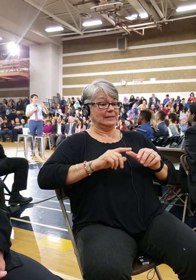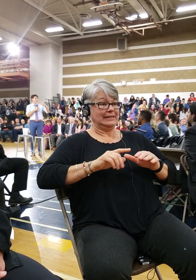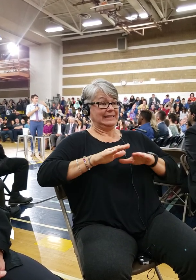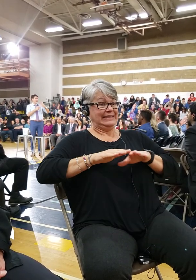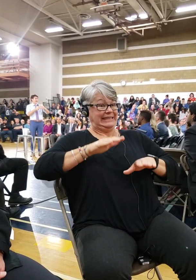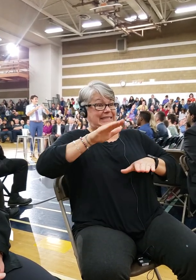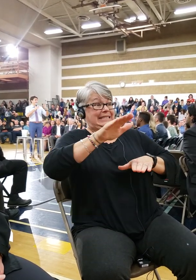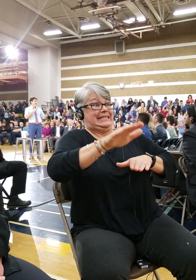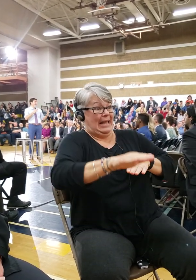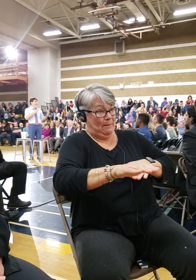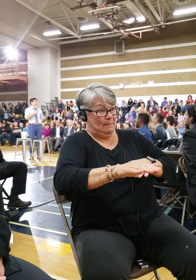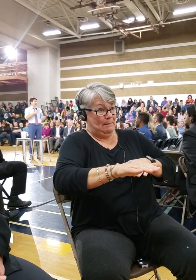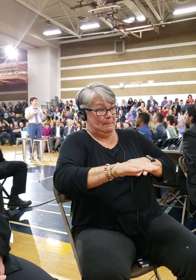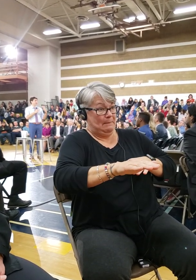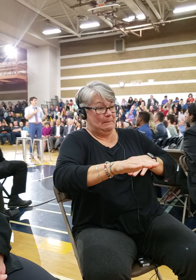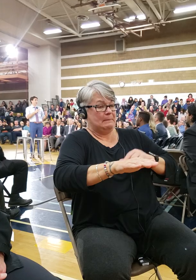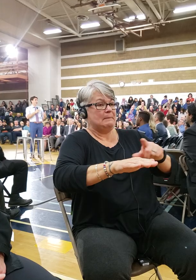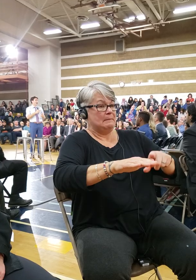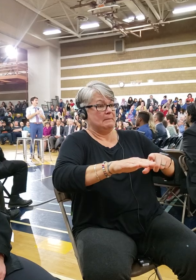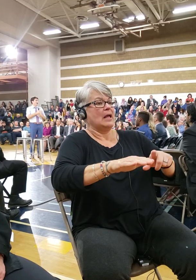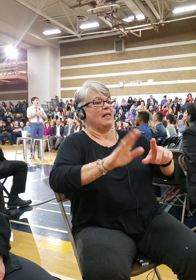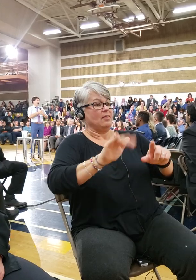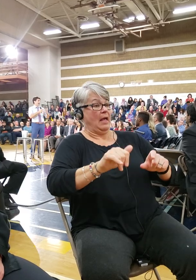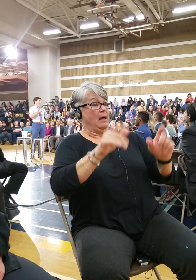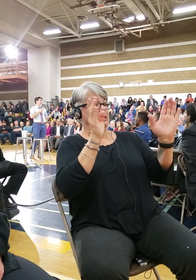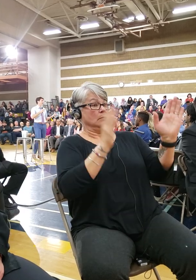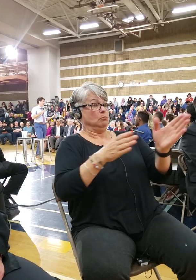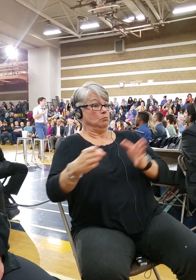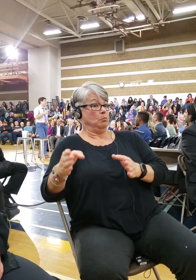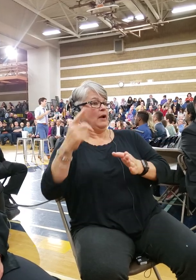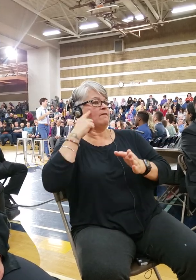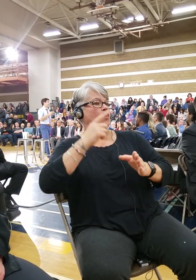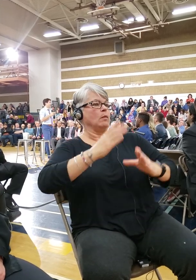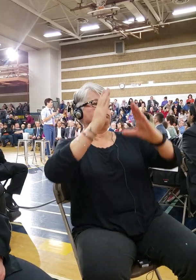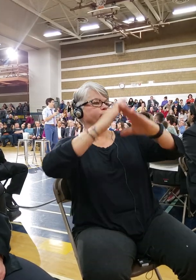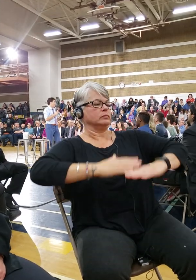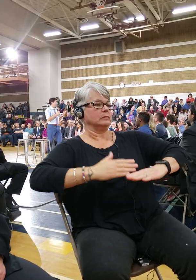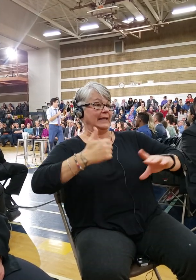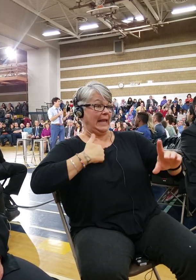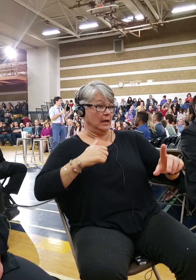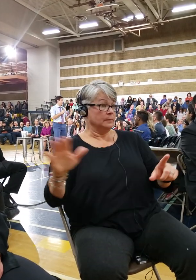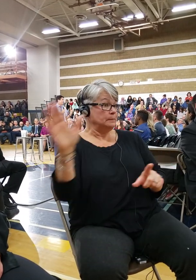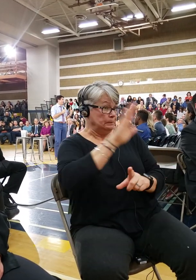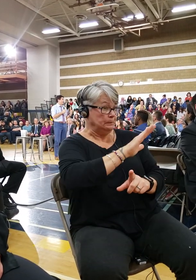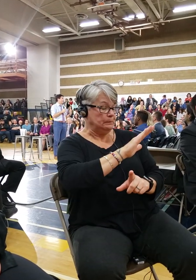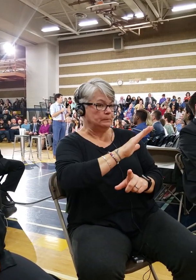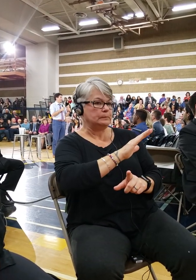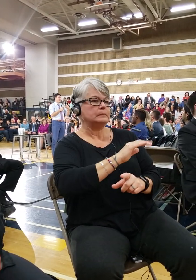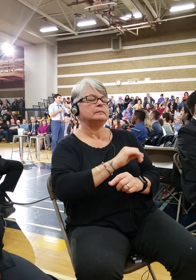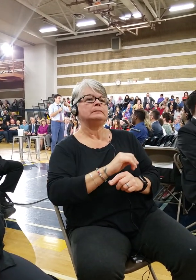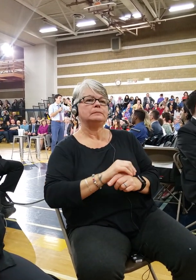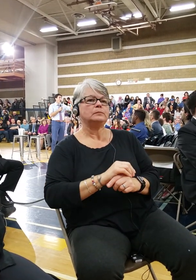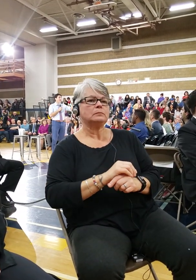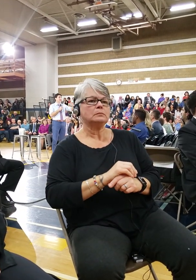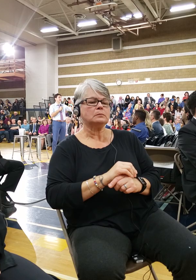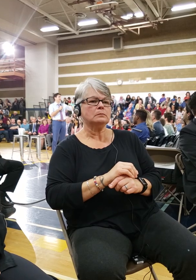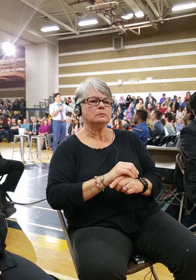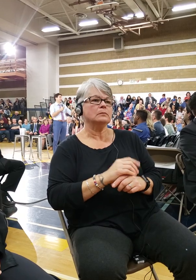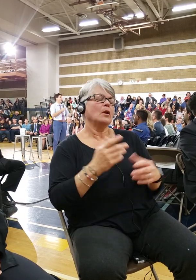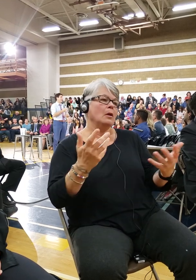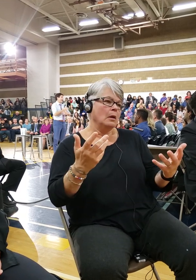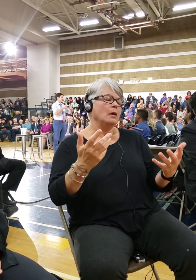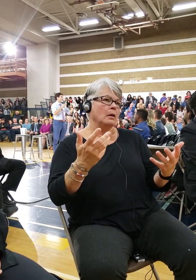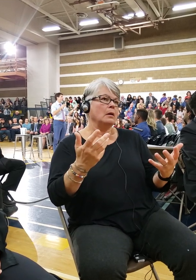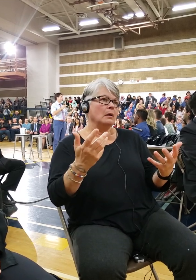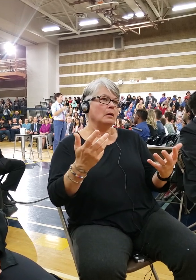up and setting the stage for a barrier-free Canada that obviously